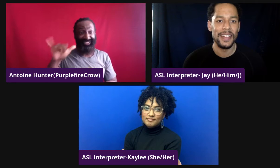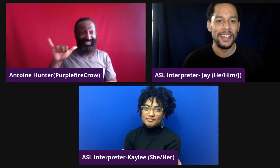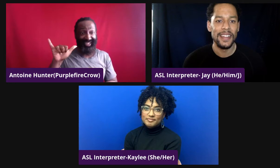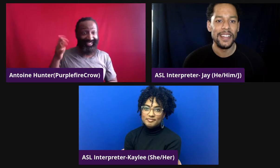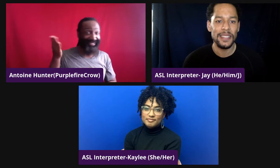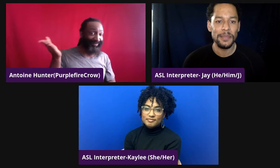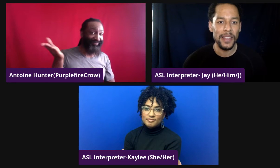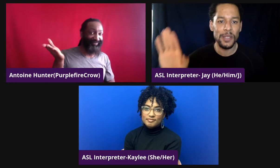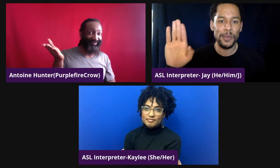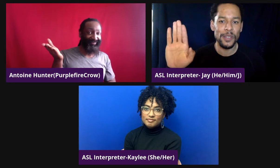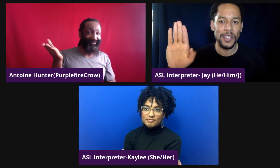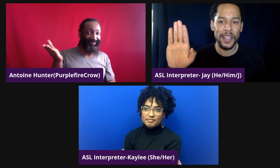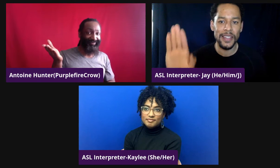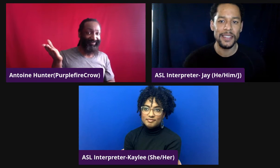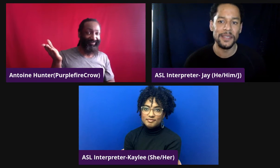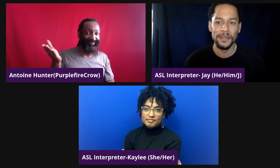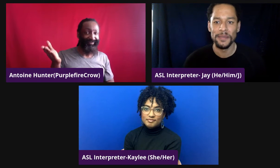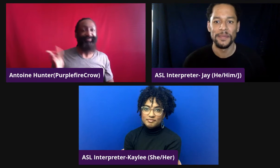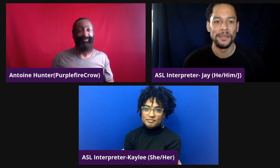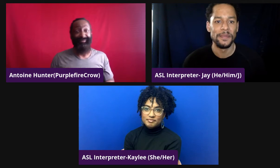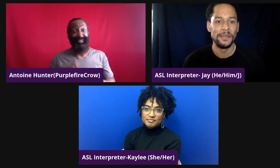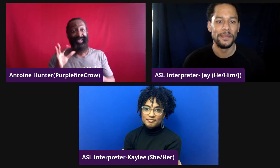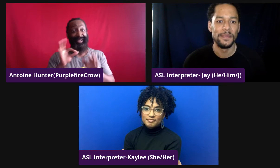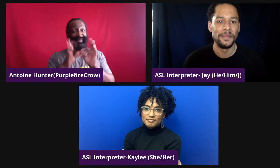Champs. This is my interpreter, Jay.